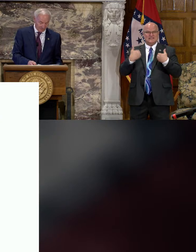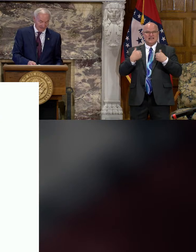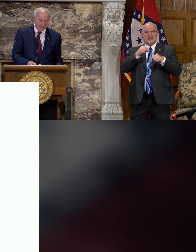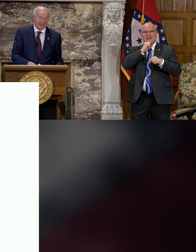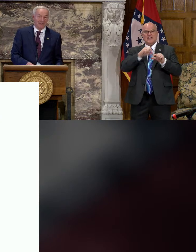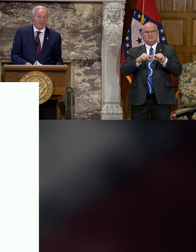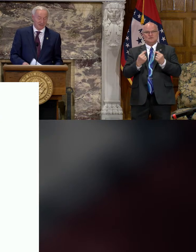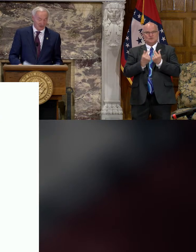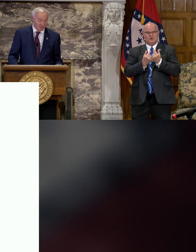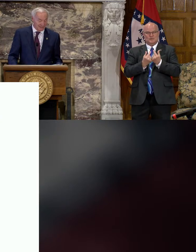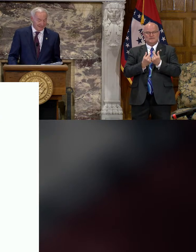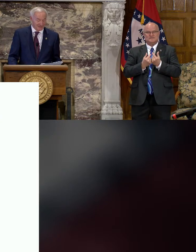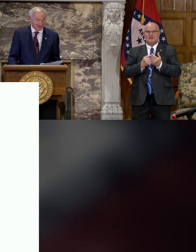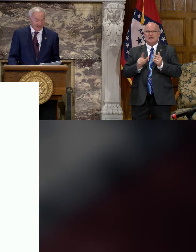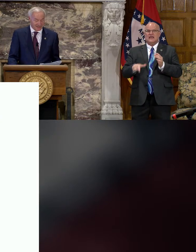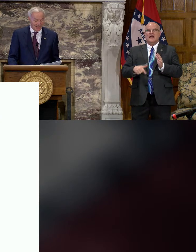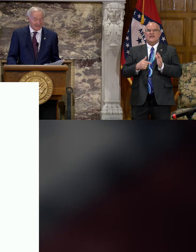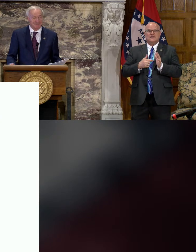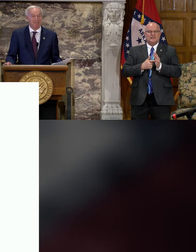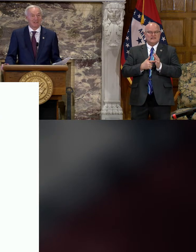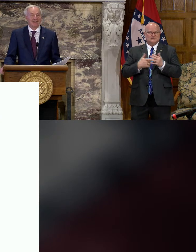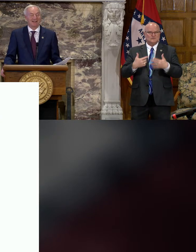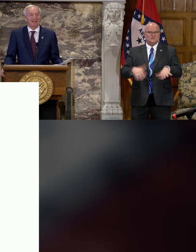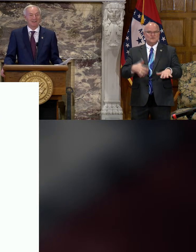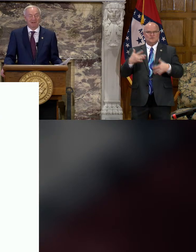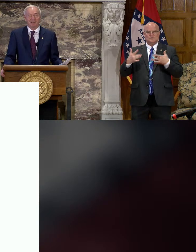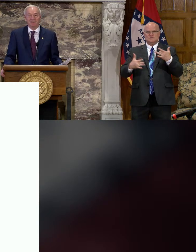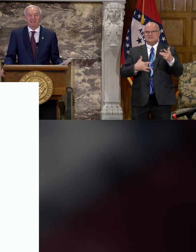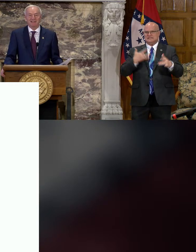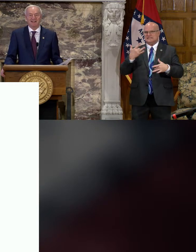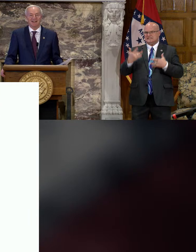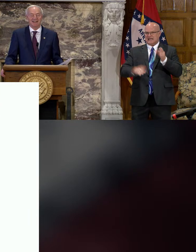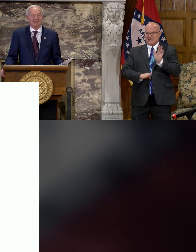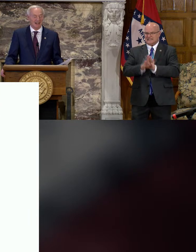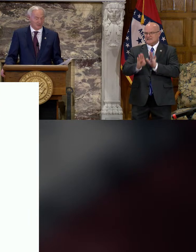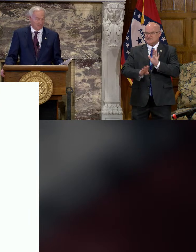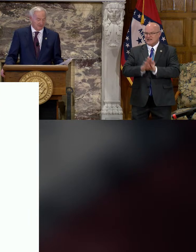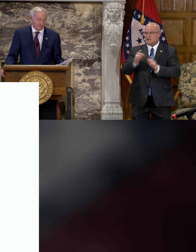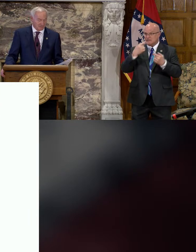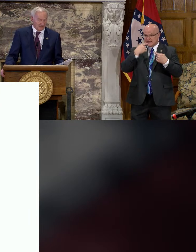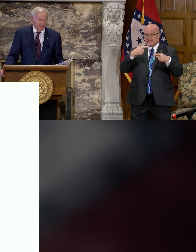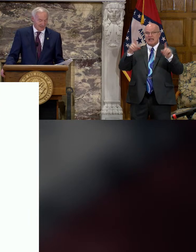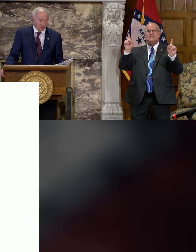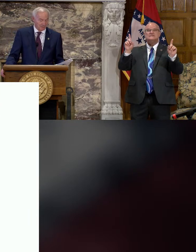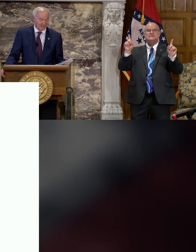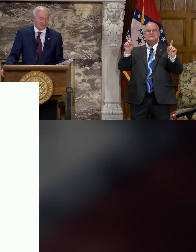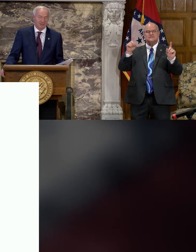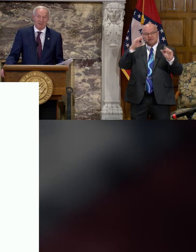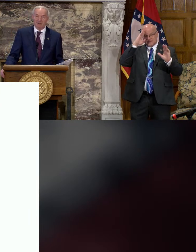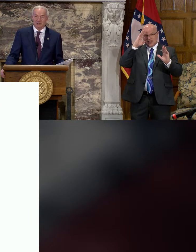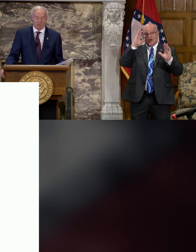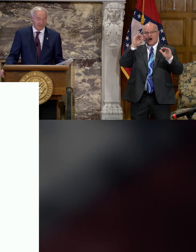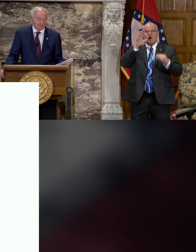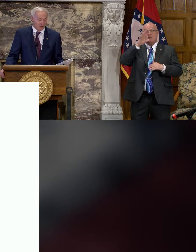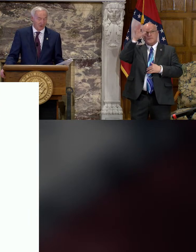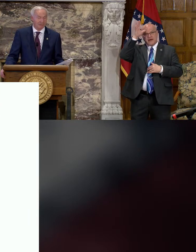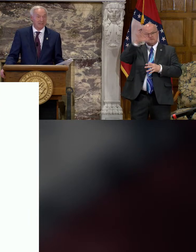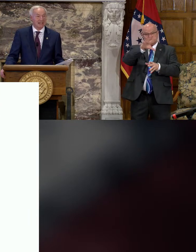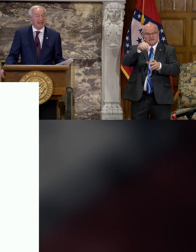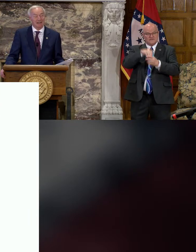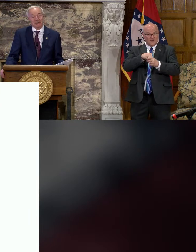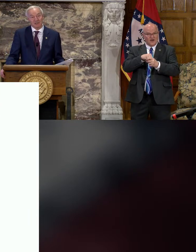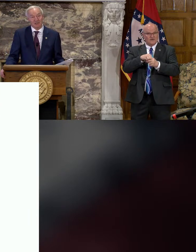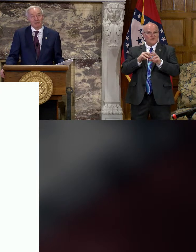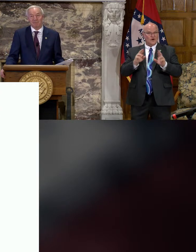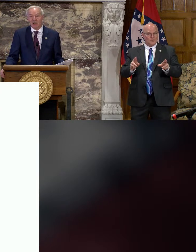age group. This, to me, is an exciting development and announcement. I hope that parents will get